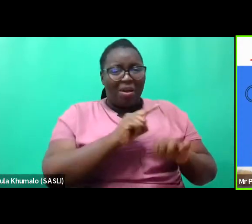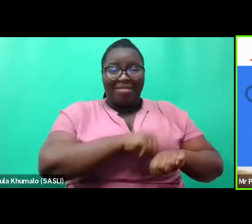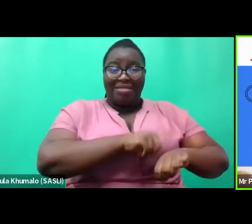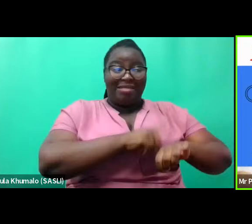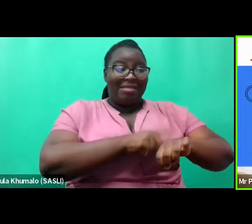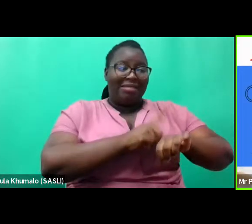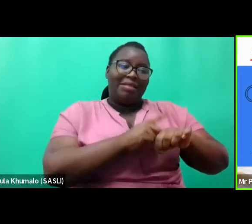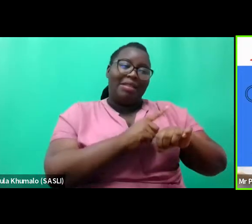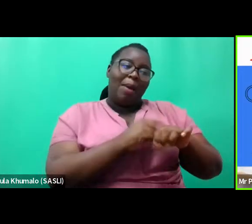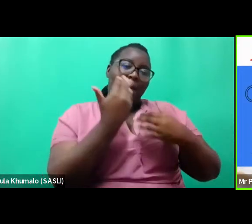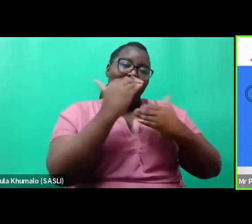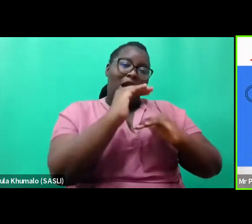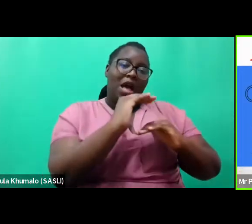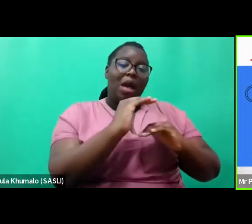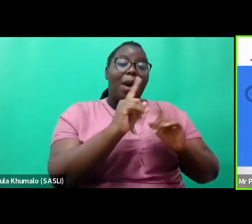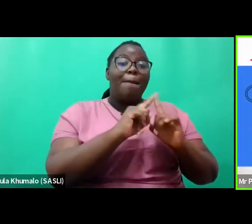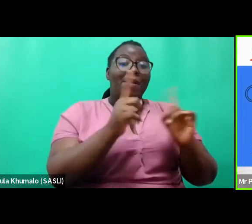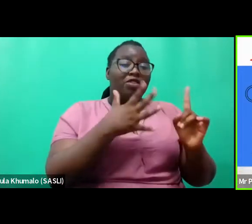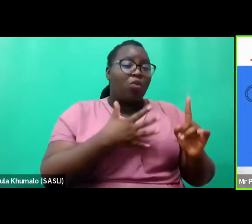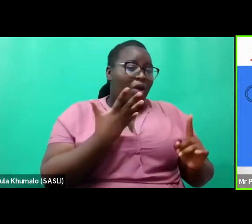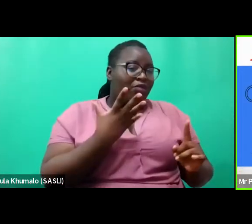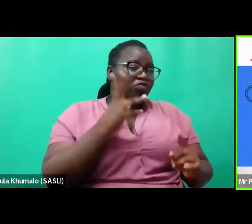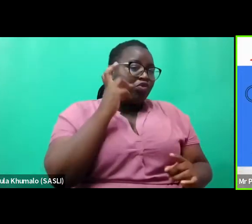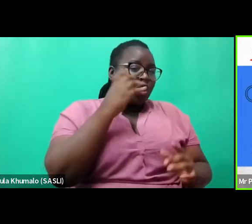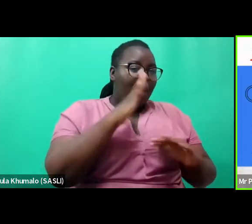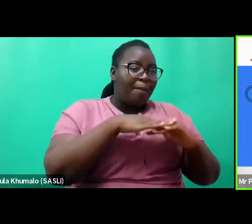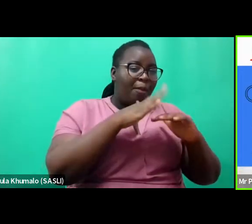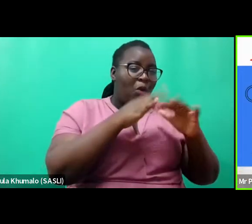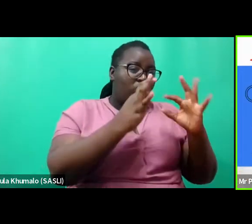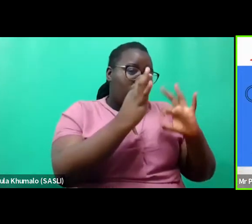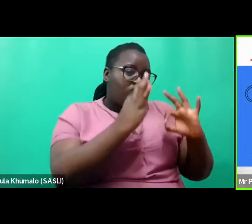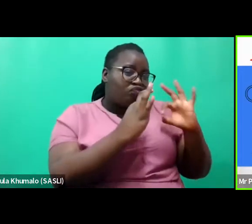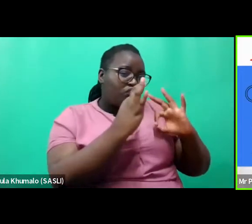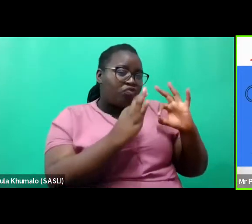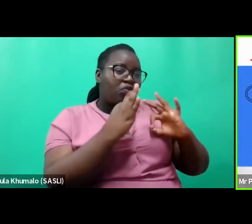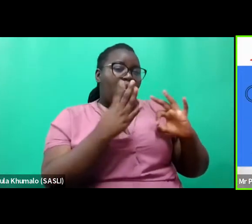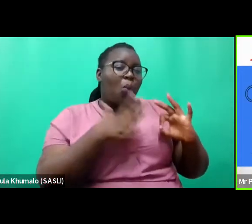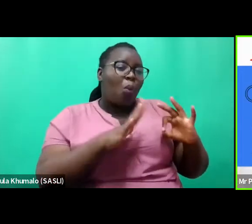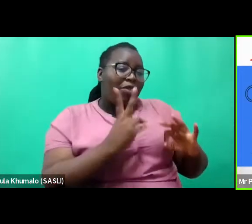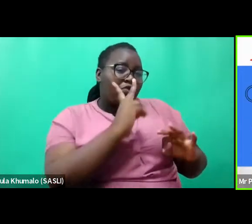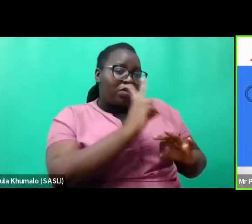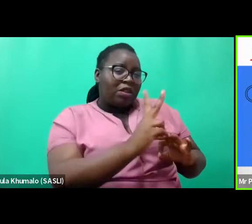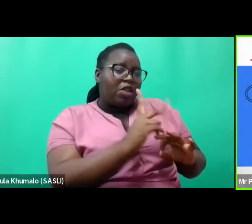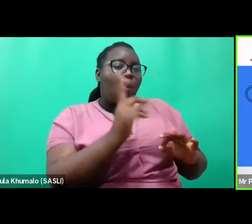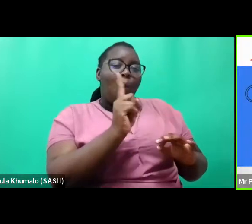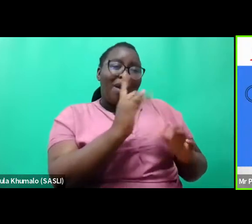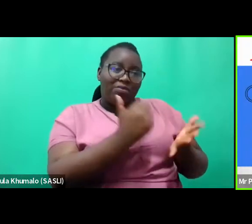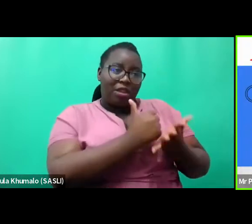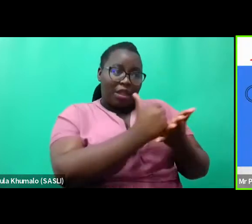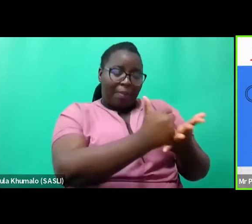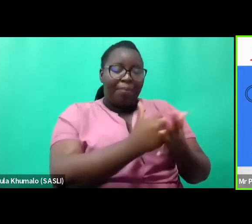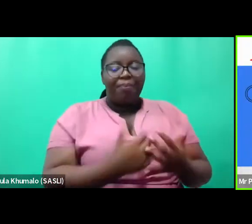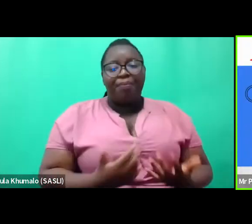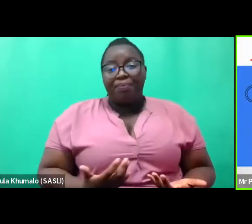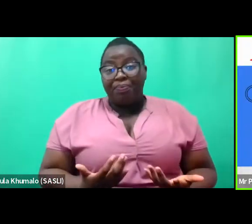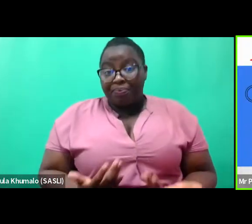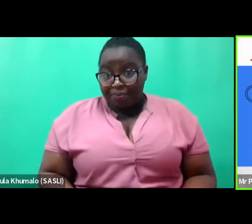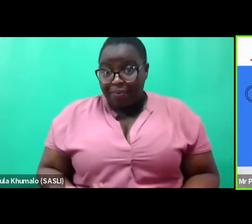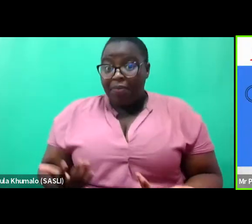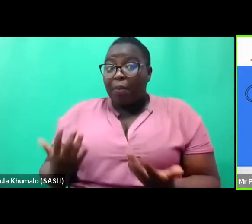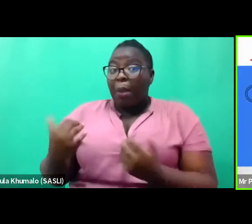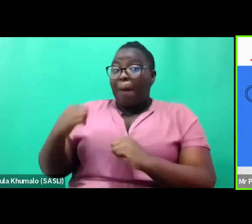hear from you a bit more about what you would have liked to have seen. What would have helped you? Okay, my biggest problem